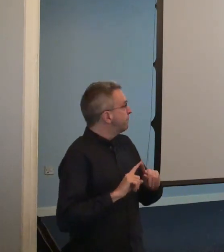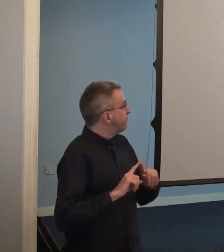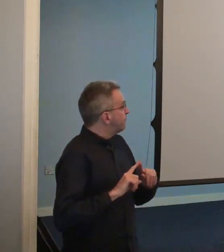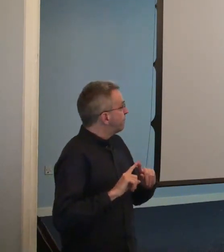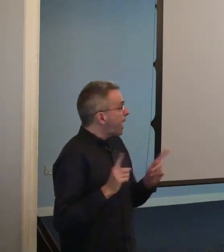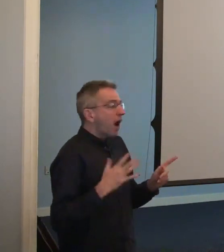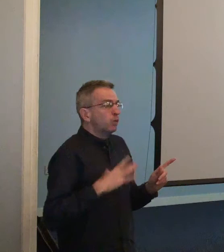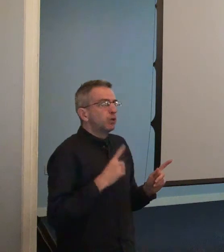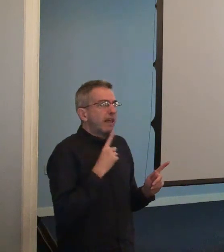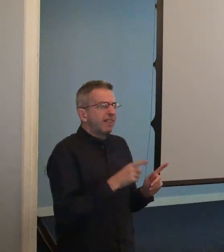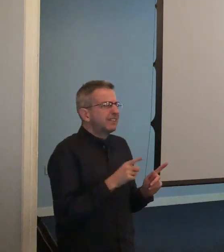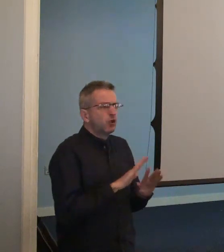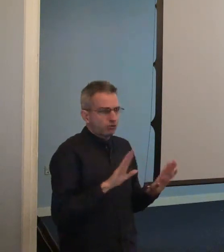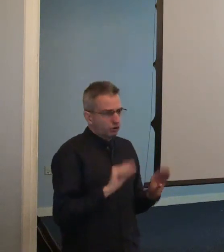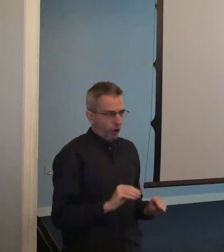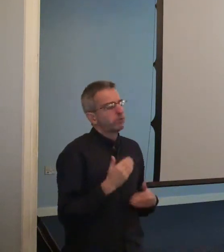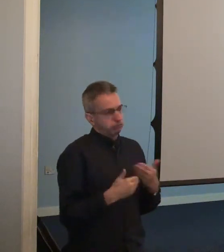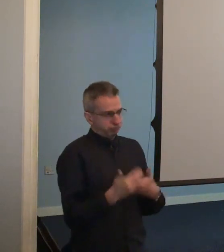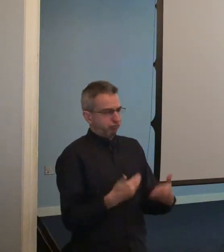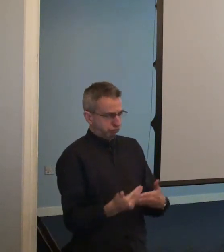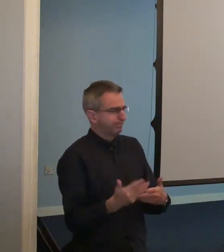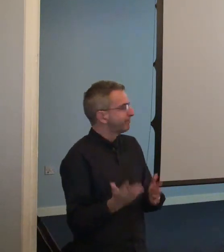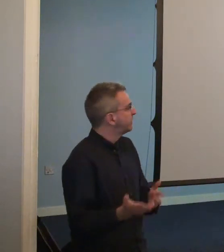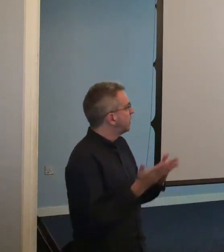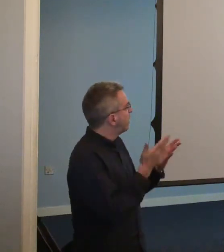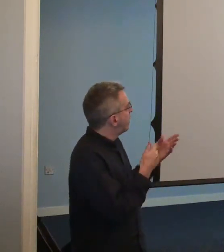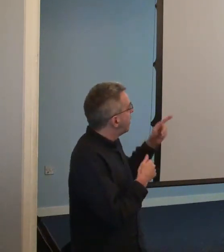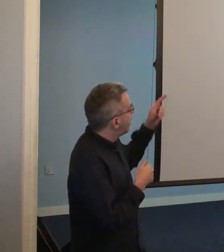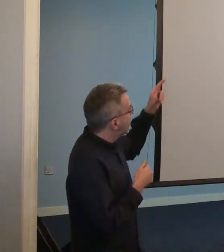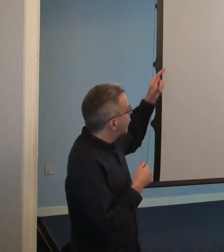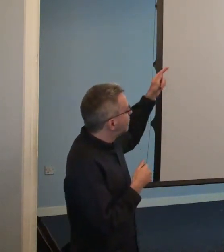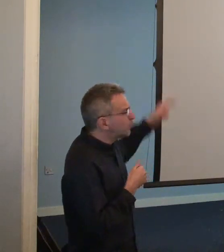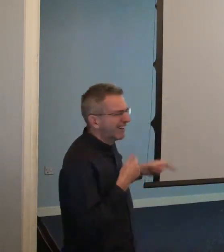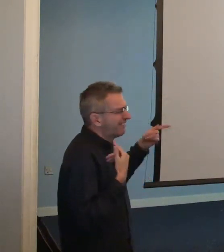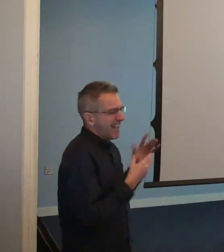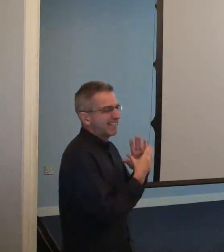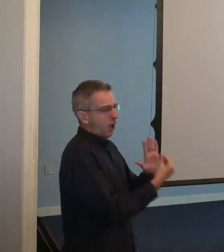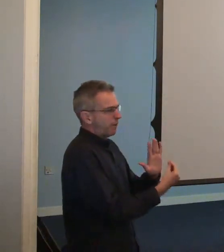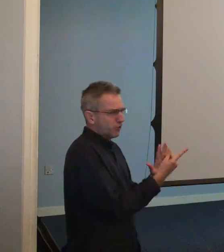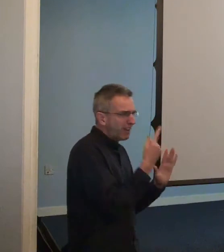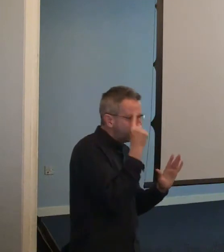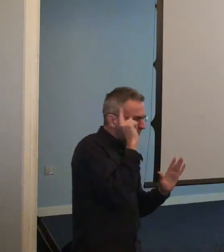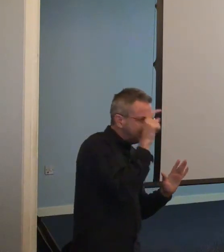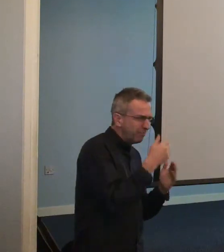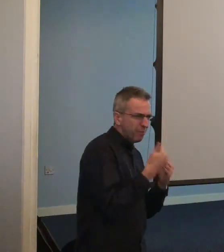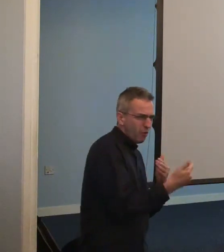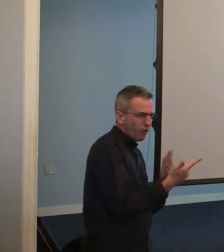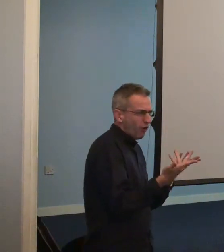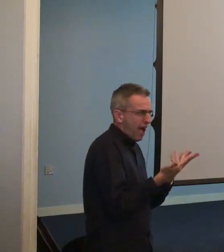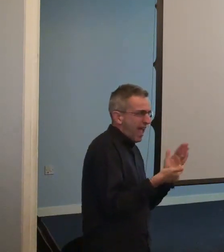and it's still ongoing. What I wanted to say is, of course, that this isn't something that has stopped, and these are some examples. I'm sure